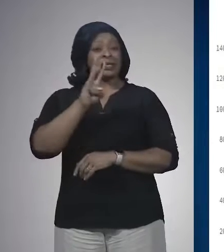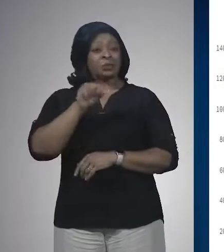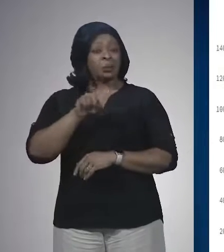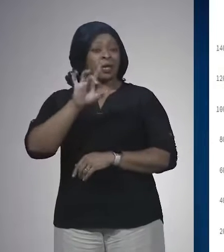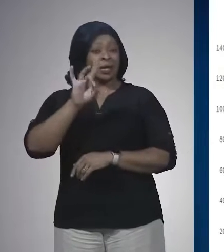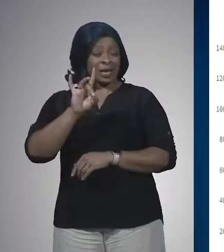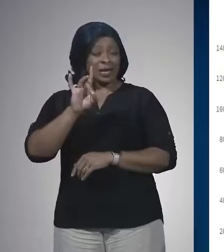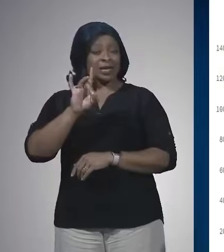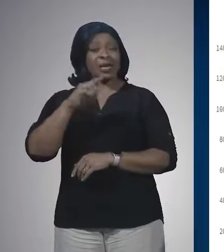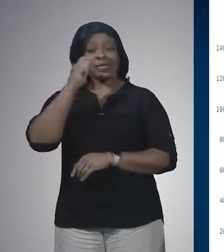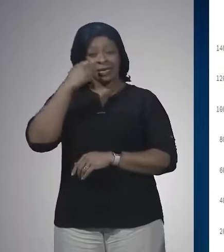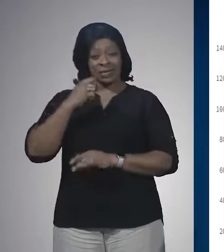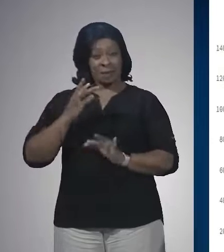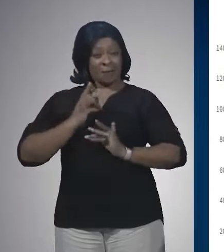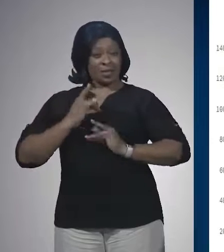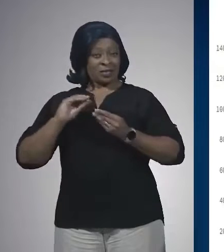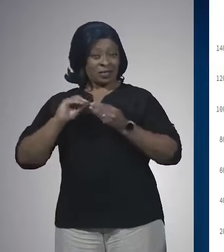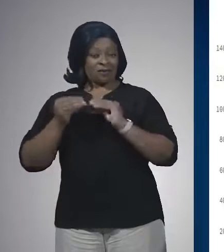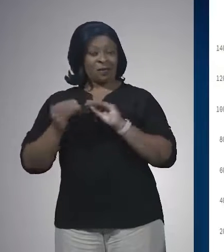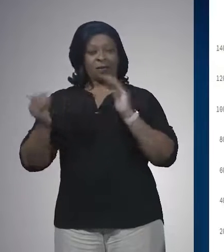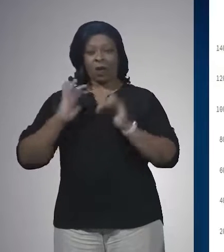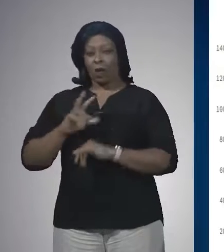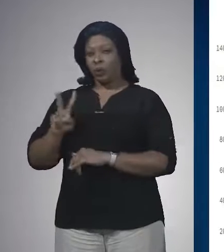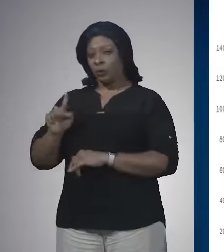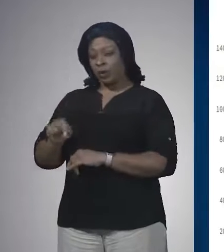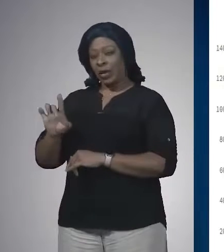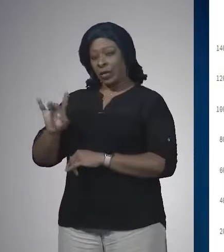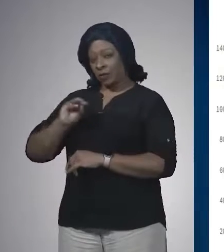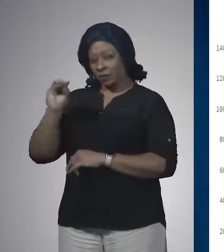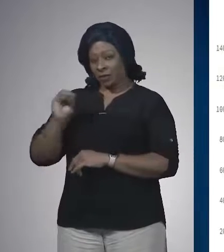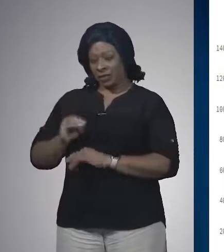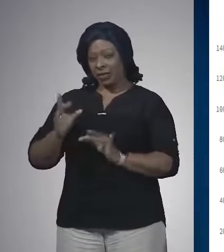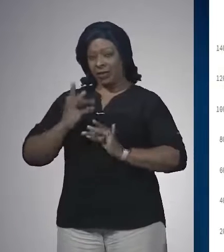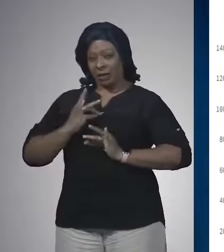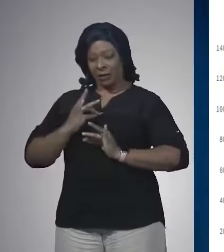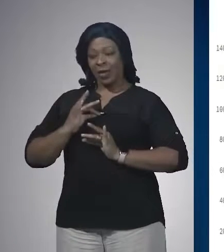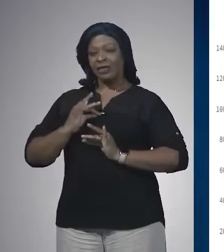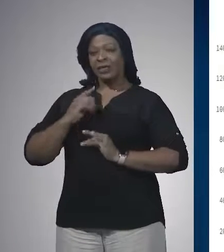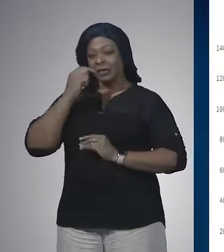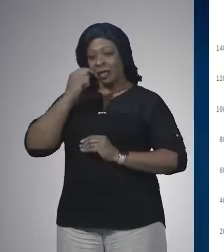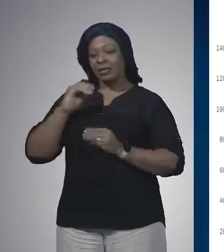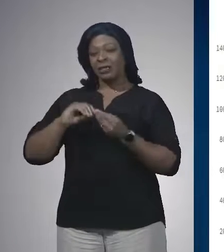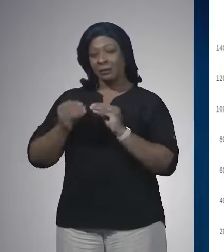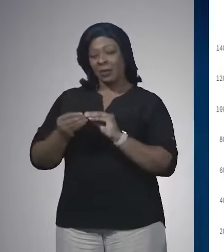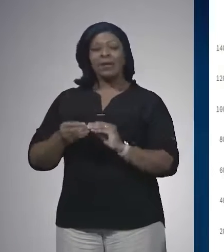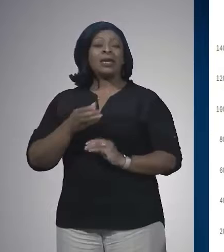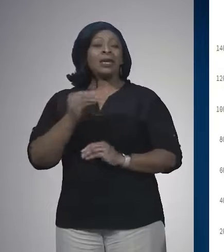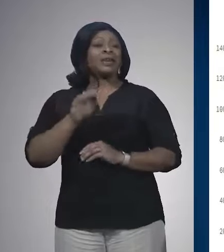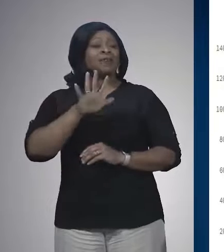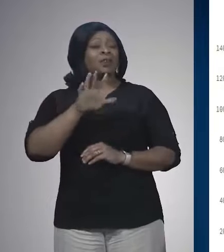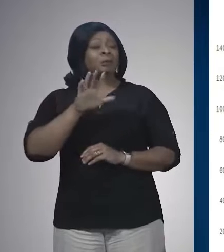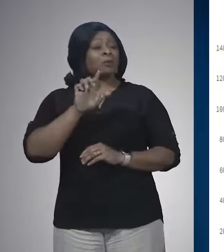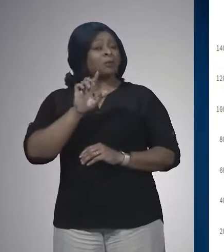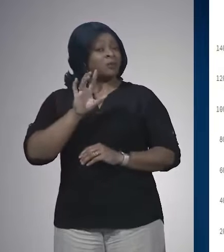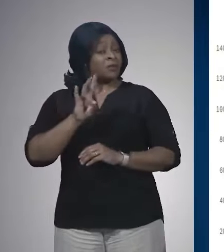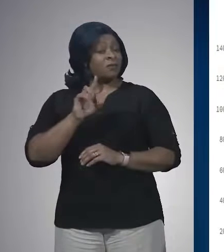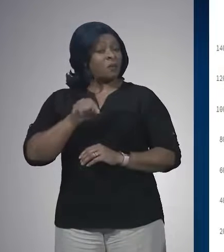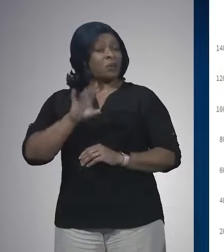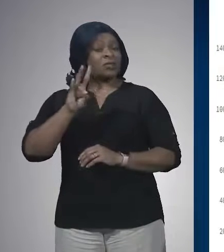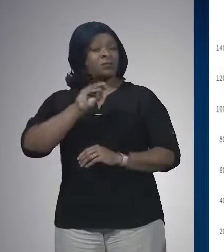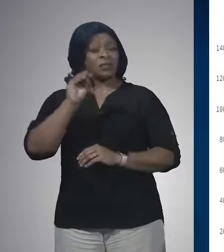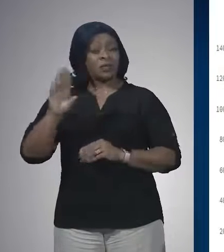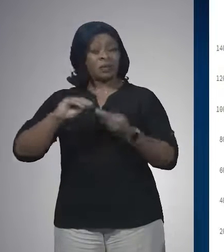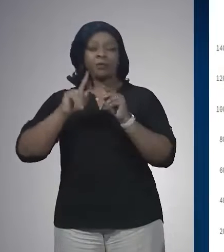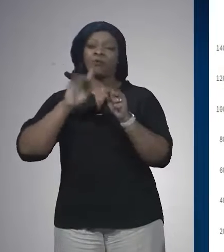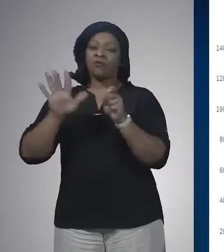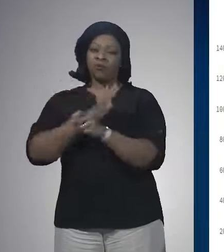positivity rate in comparison to our 2.8% test positivity rate, and 57.7% of their population